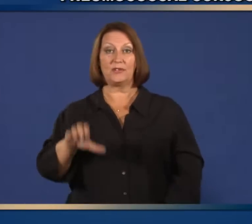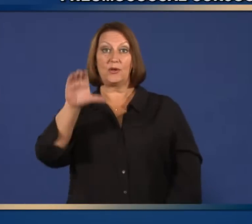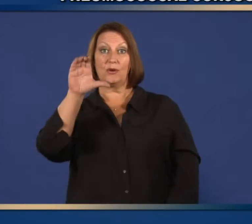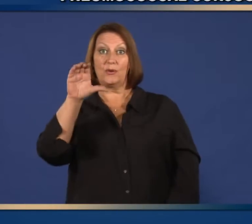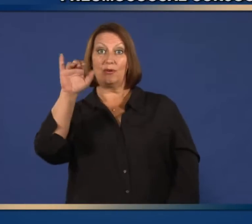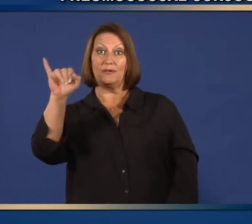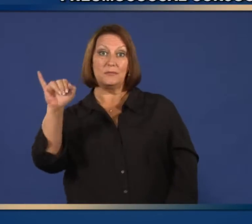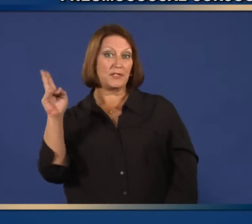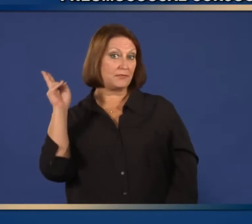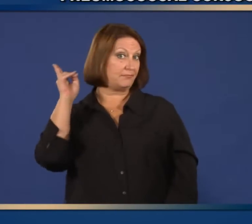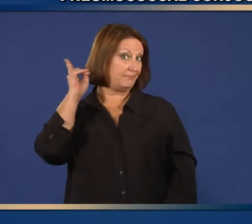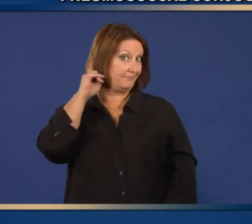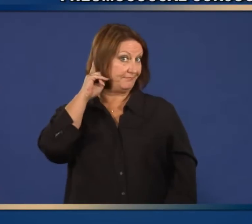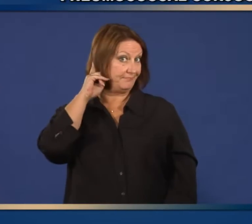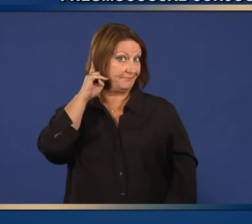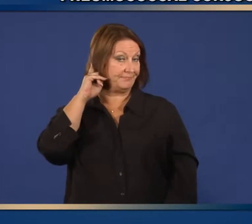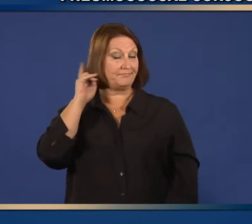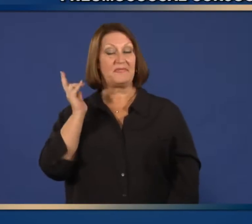diabetes,